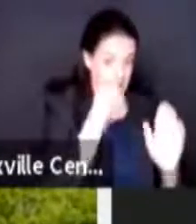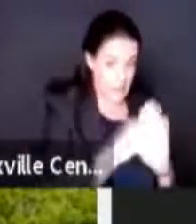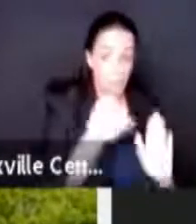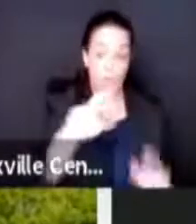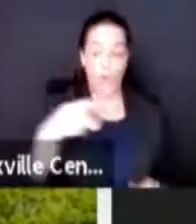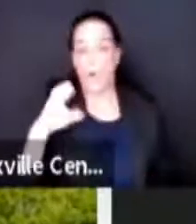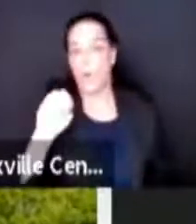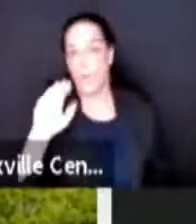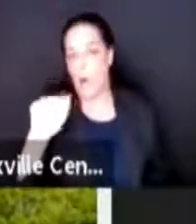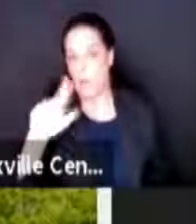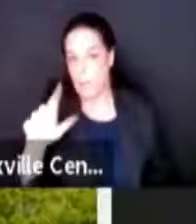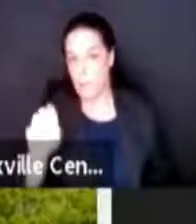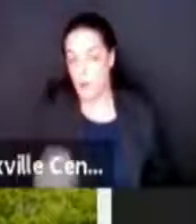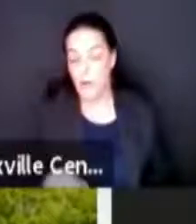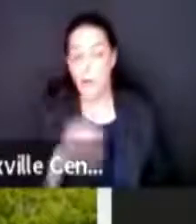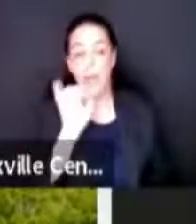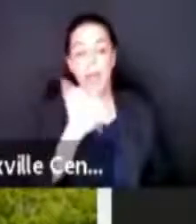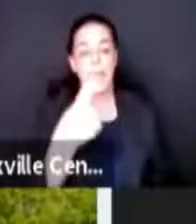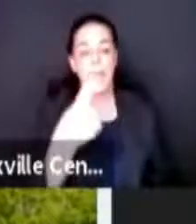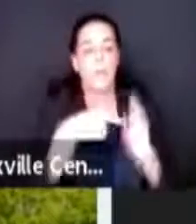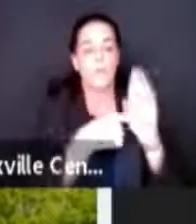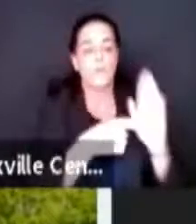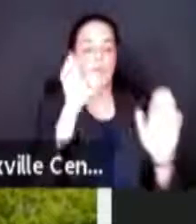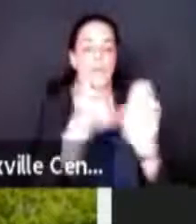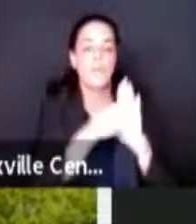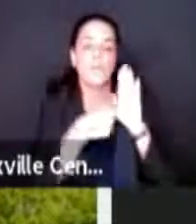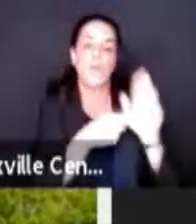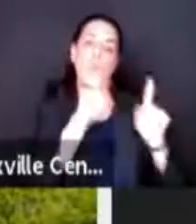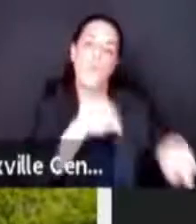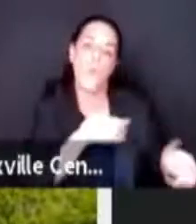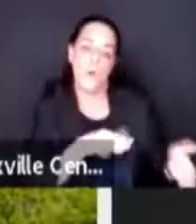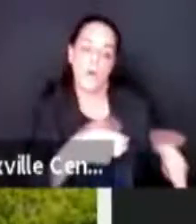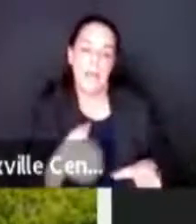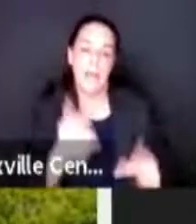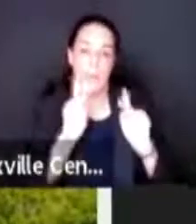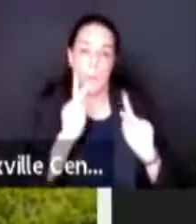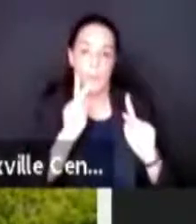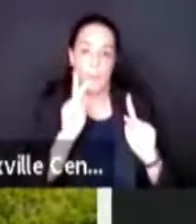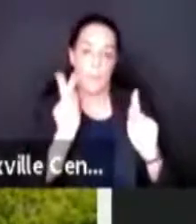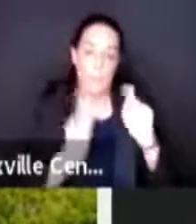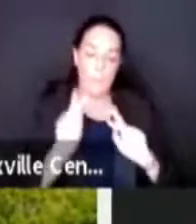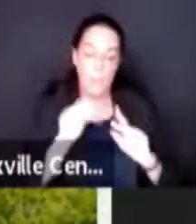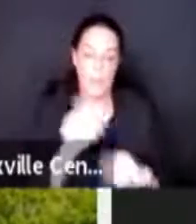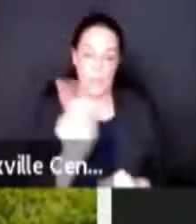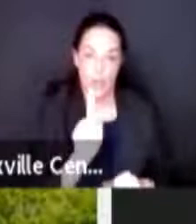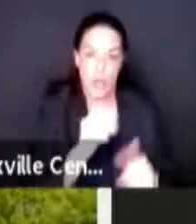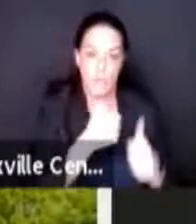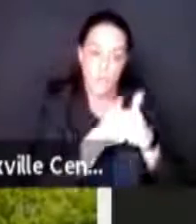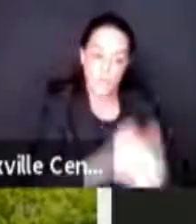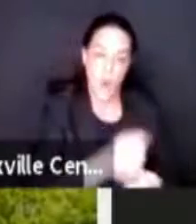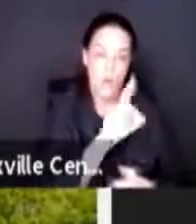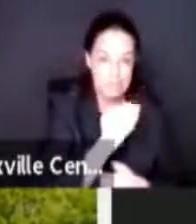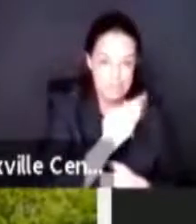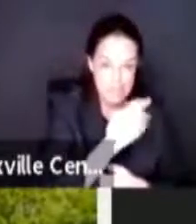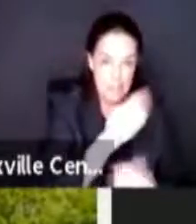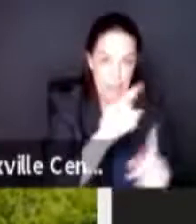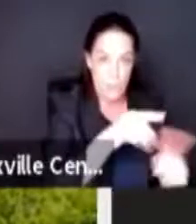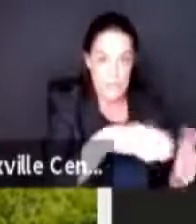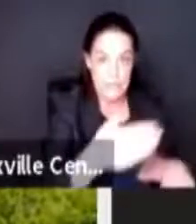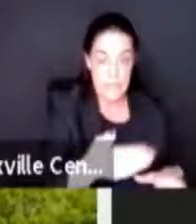this benchmark, we use a graph that shows the reported deaths of Knox County residents by date of death. During this time period, we have